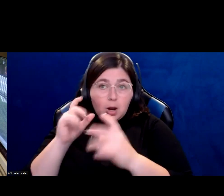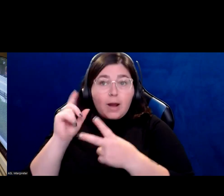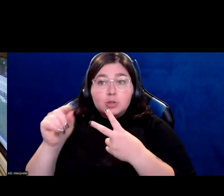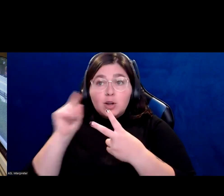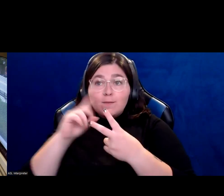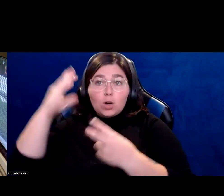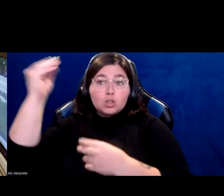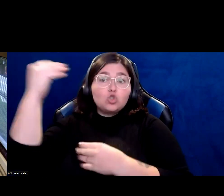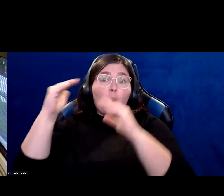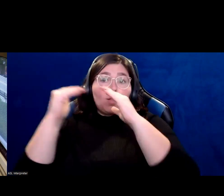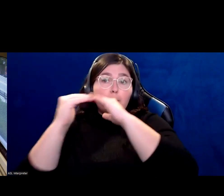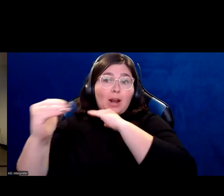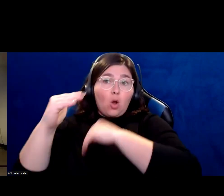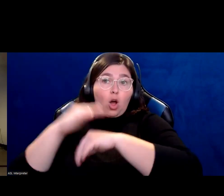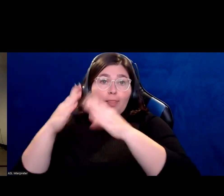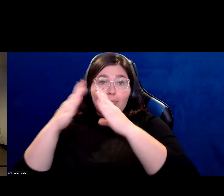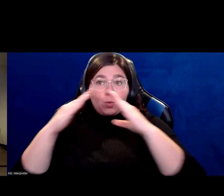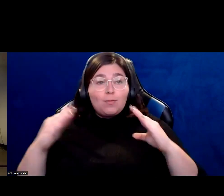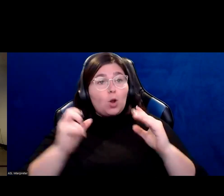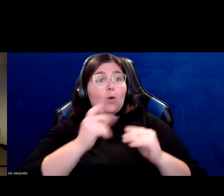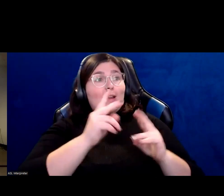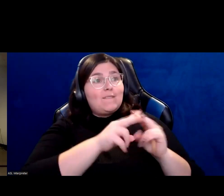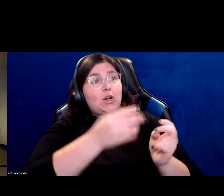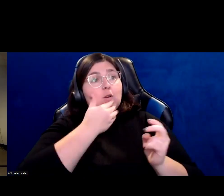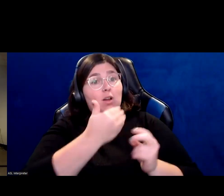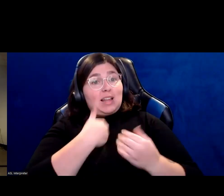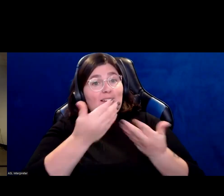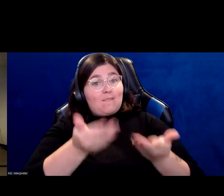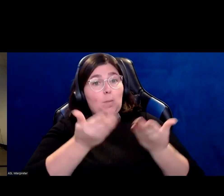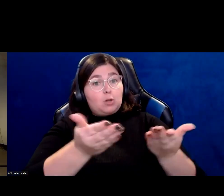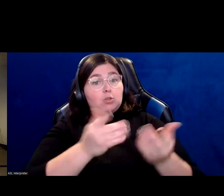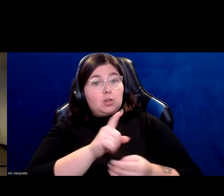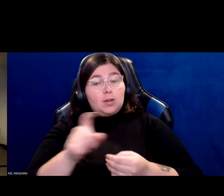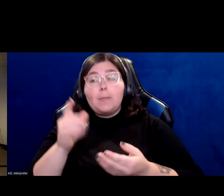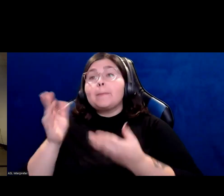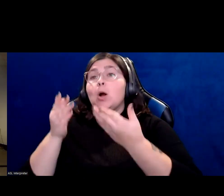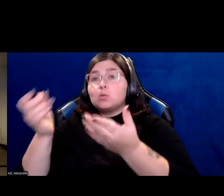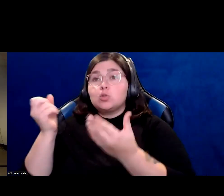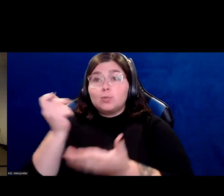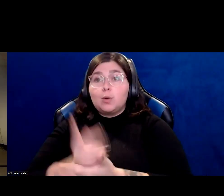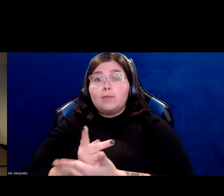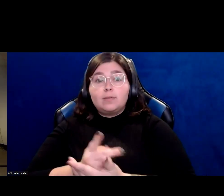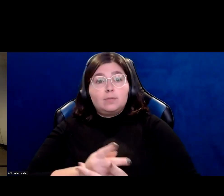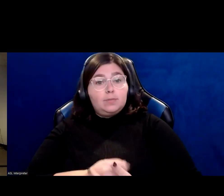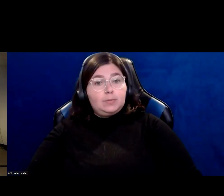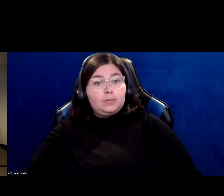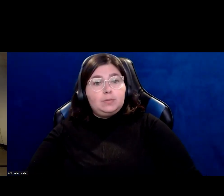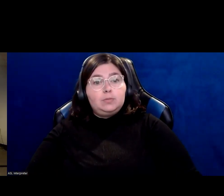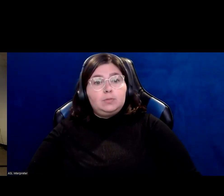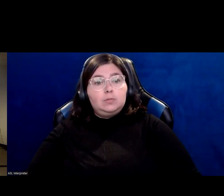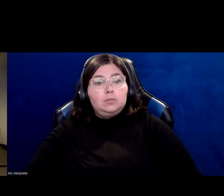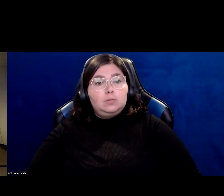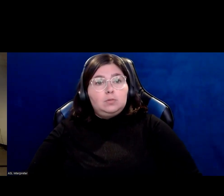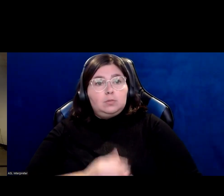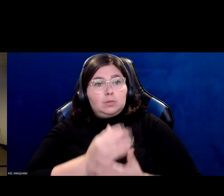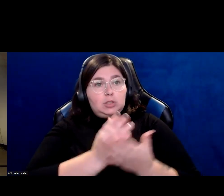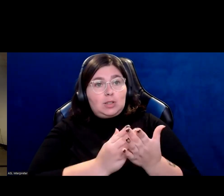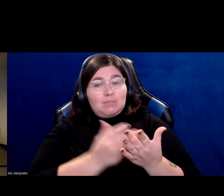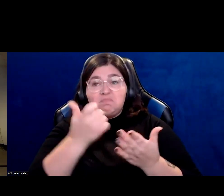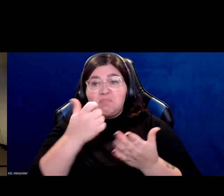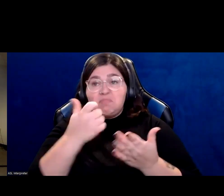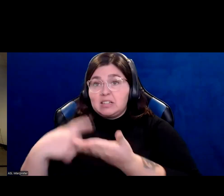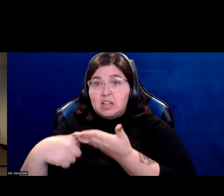this roof. Very good. May I have a motion? Motion to approve. Section. Is any